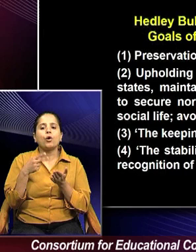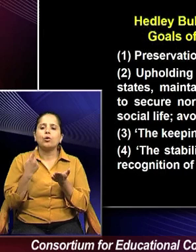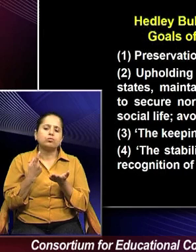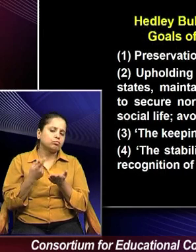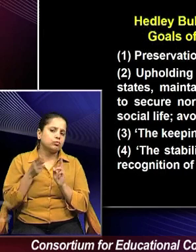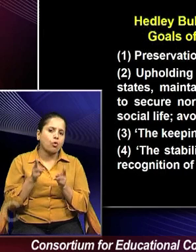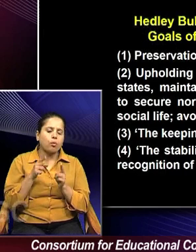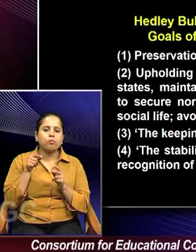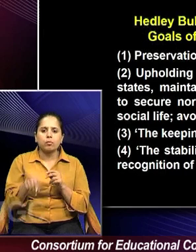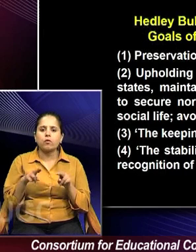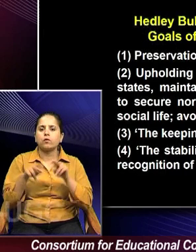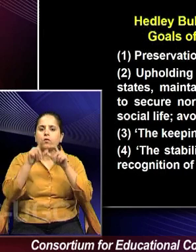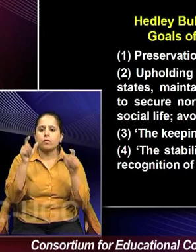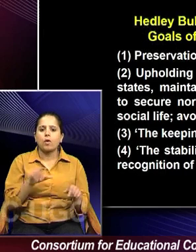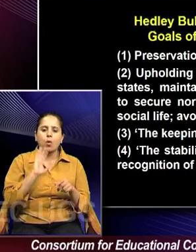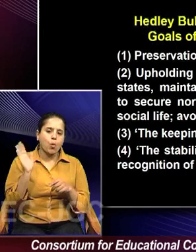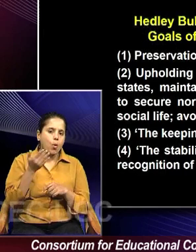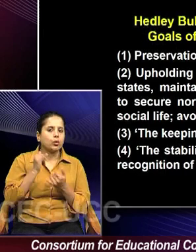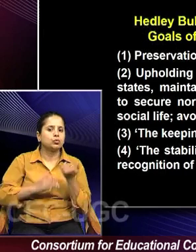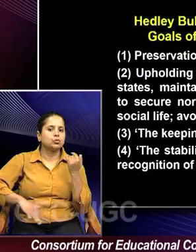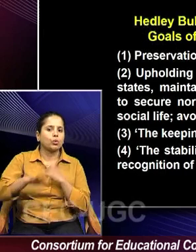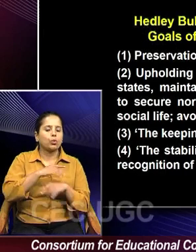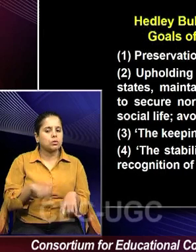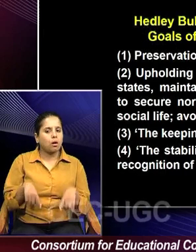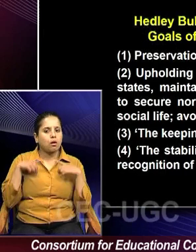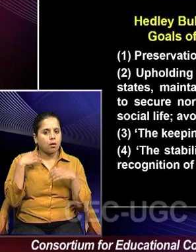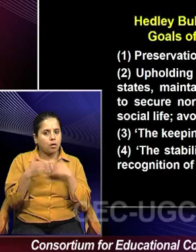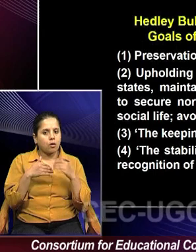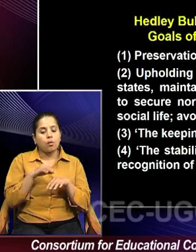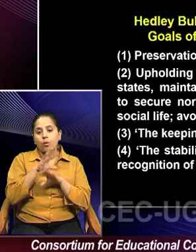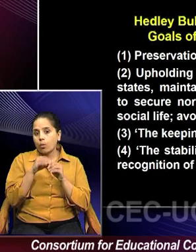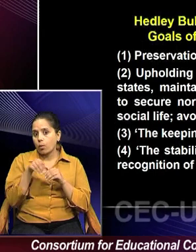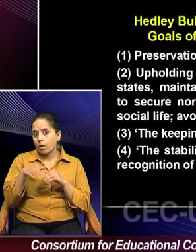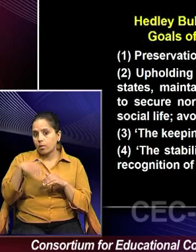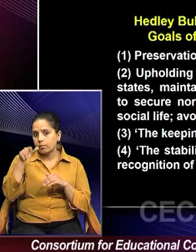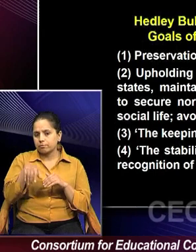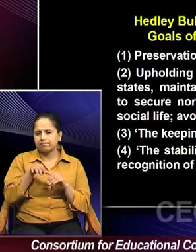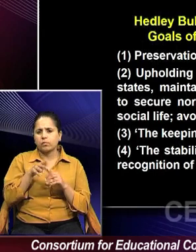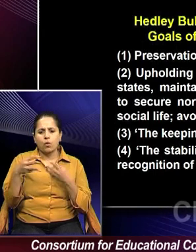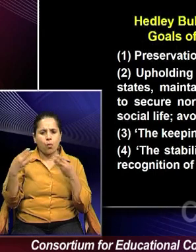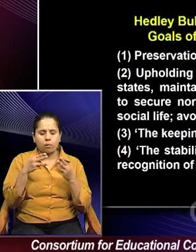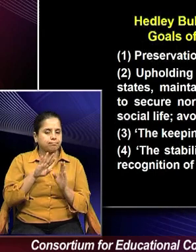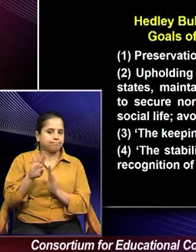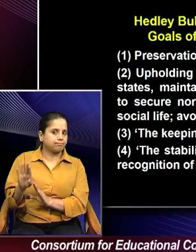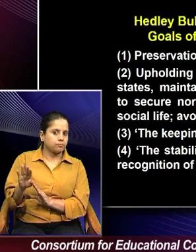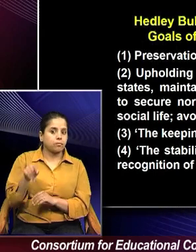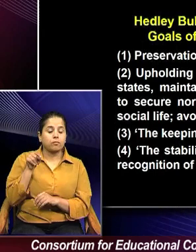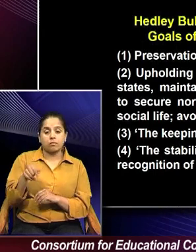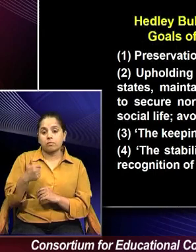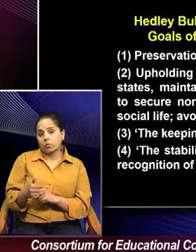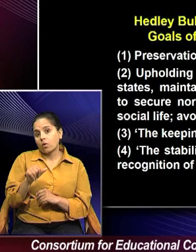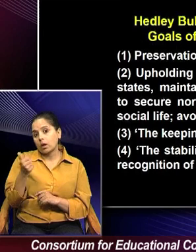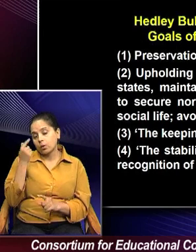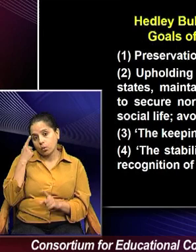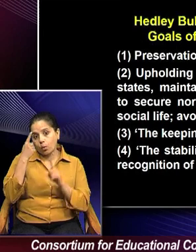foundations of all social life, and above all, avoiding war. So, this is yet another